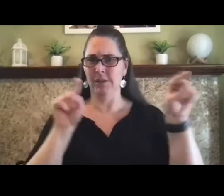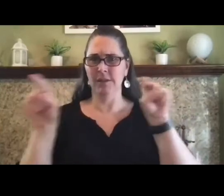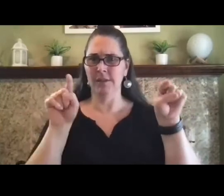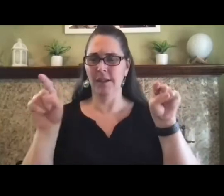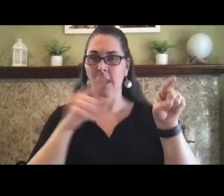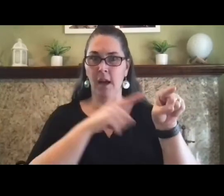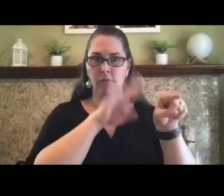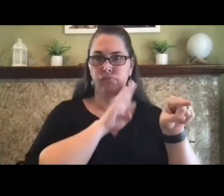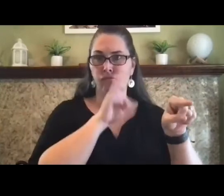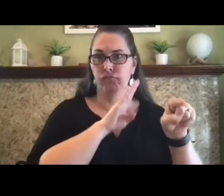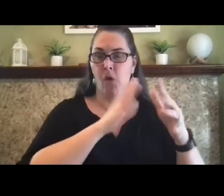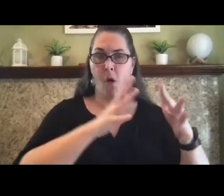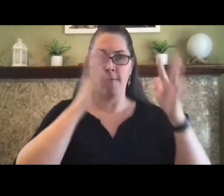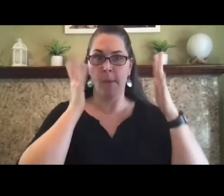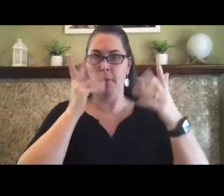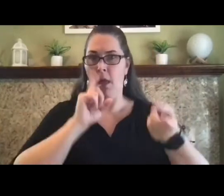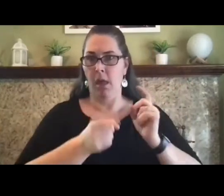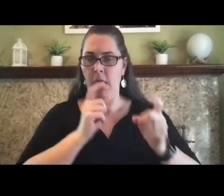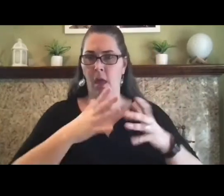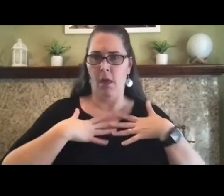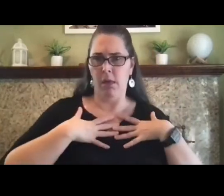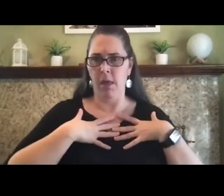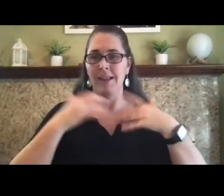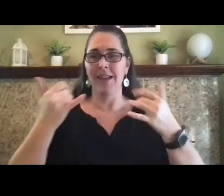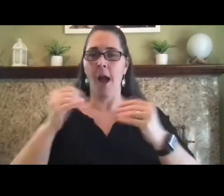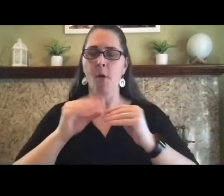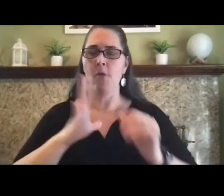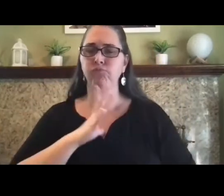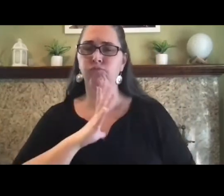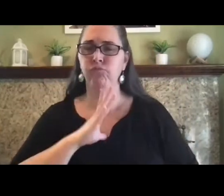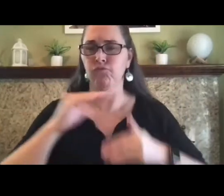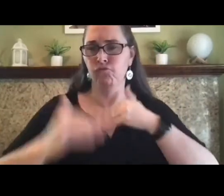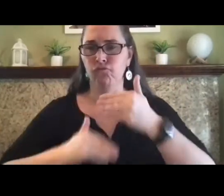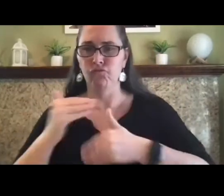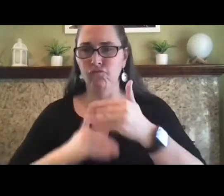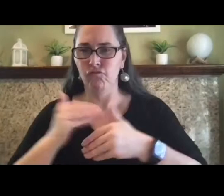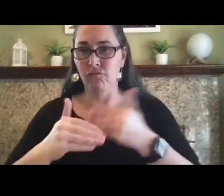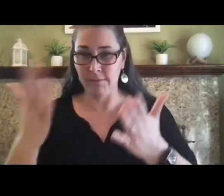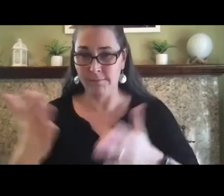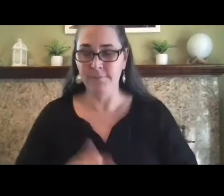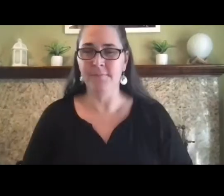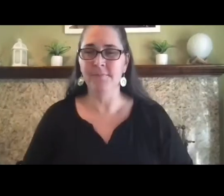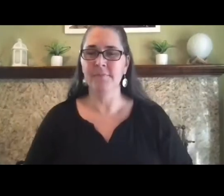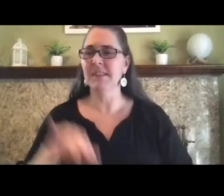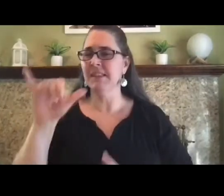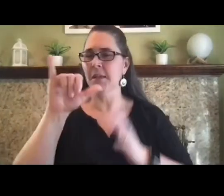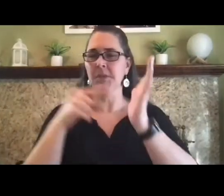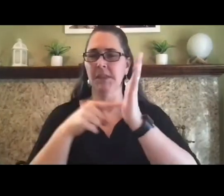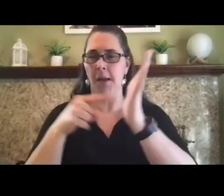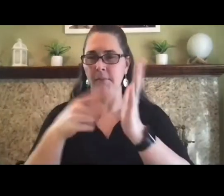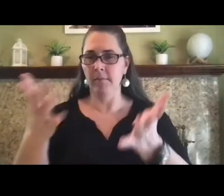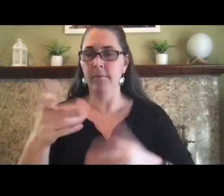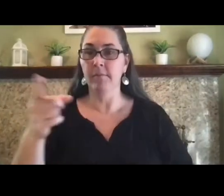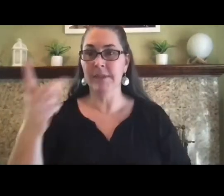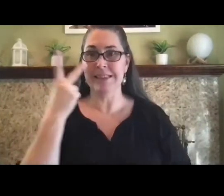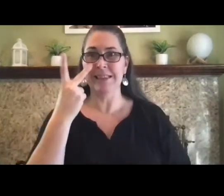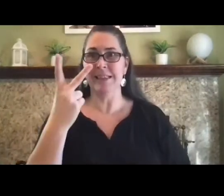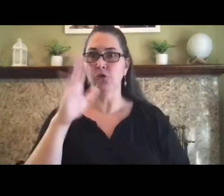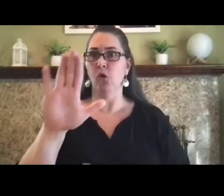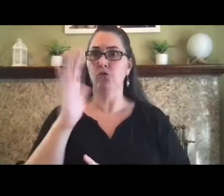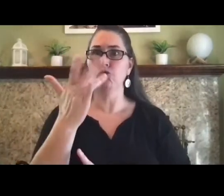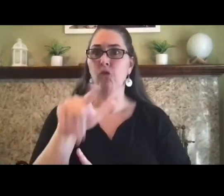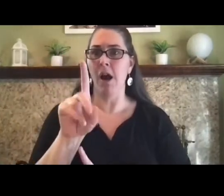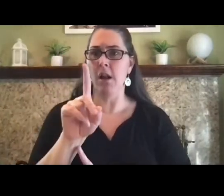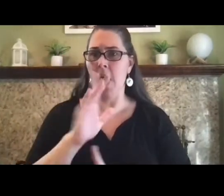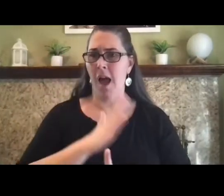This is the difference between now and last March, where there was frustration and struggles compared to their current abilities. Here's another example.